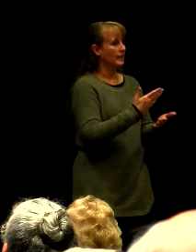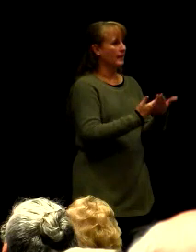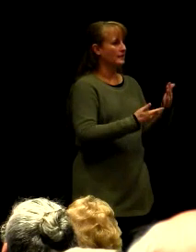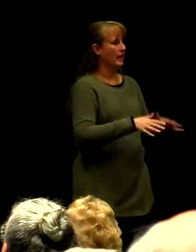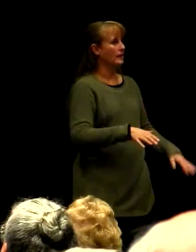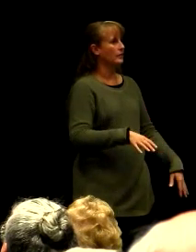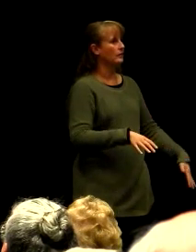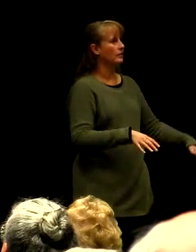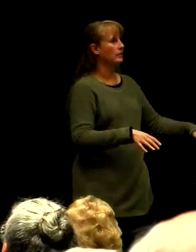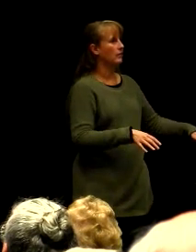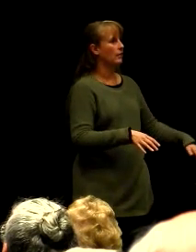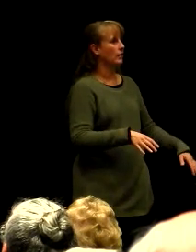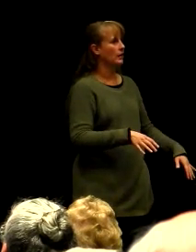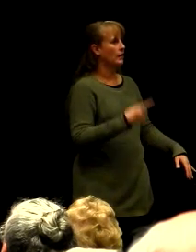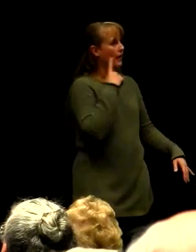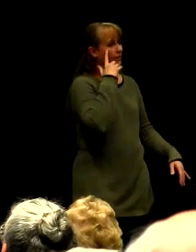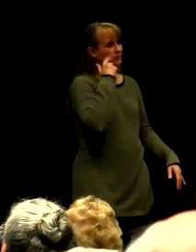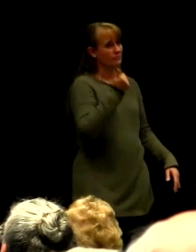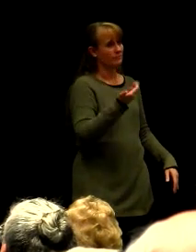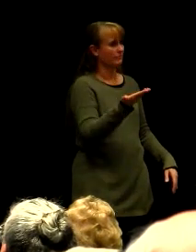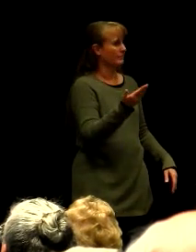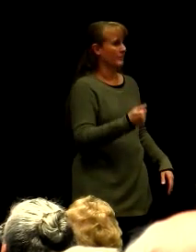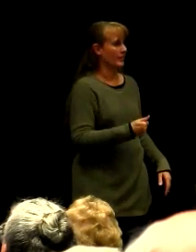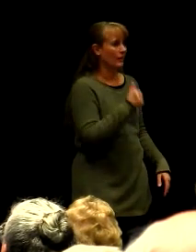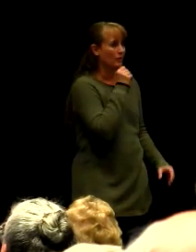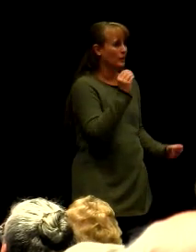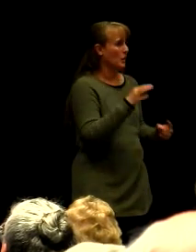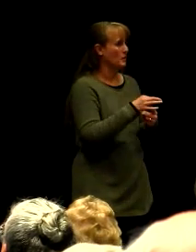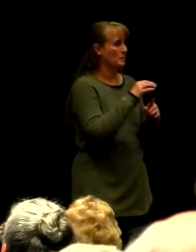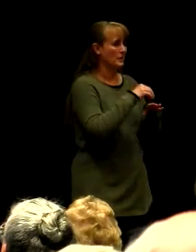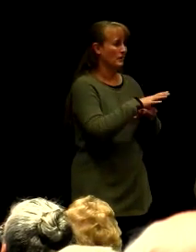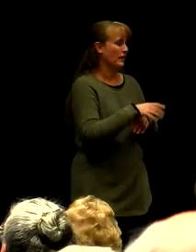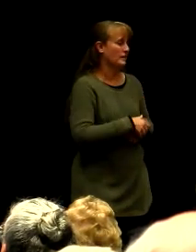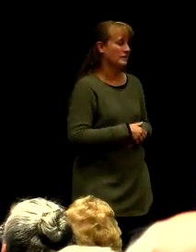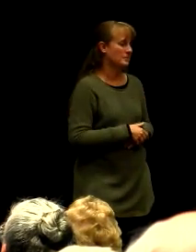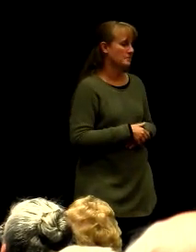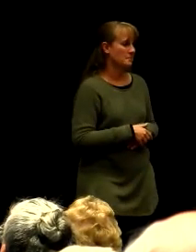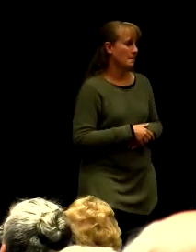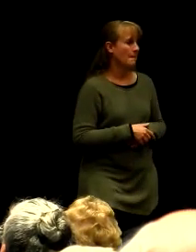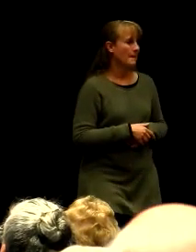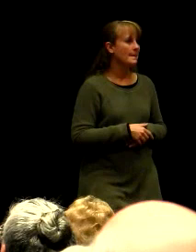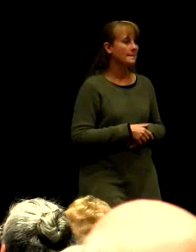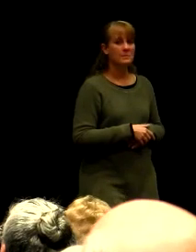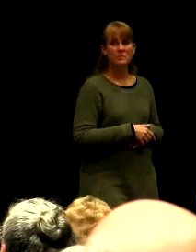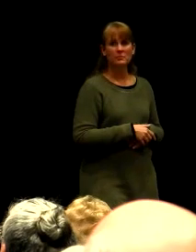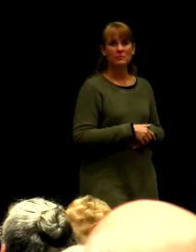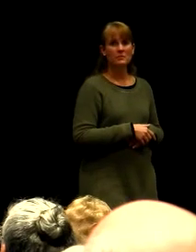sort of himself, without any special effects beyond that.